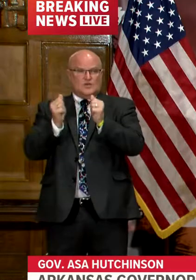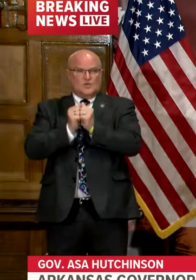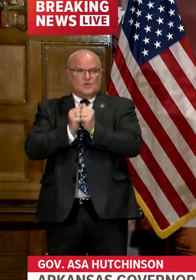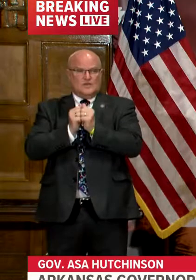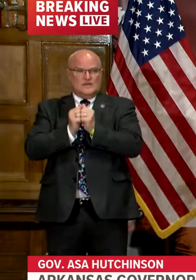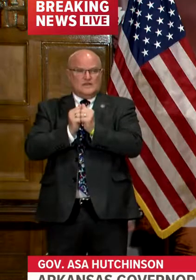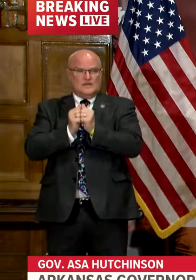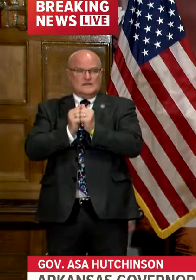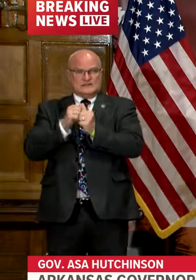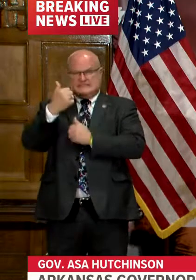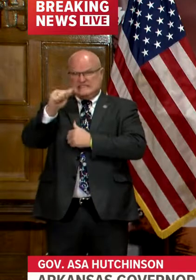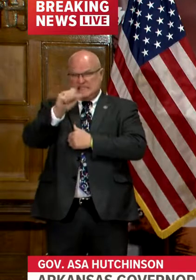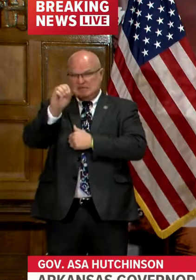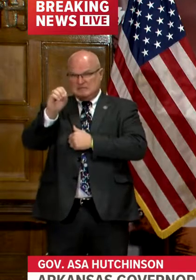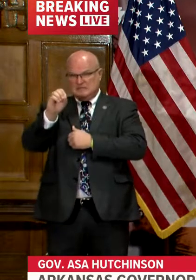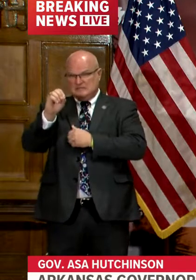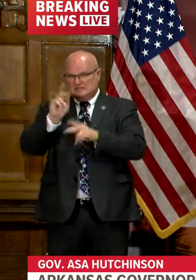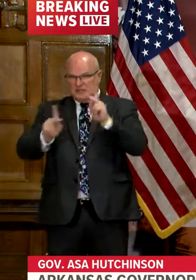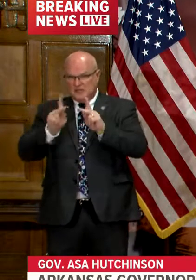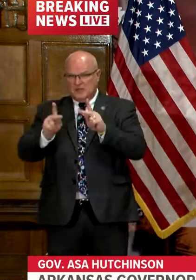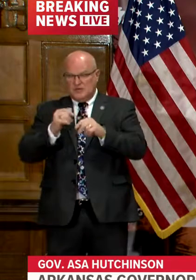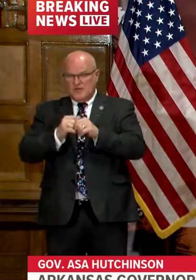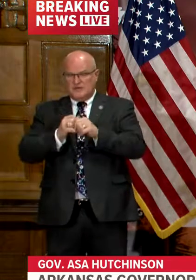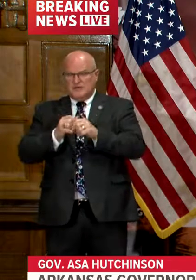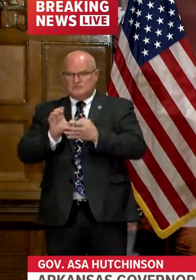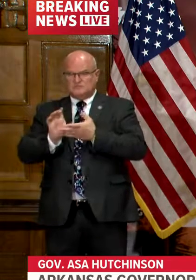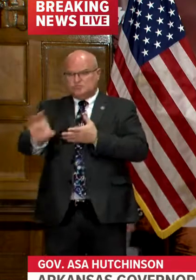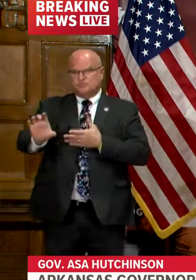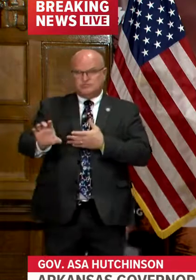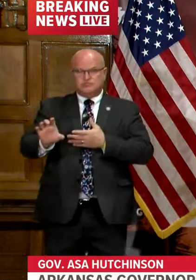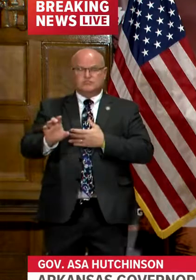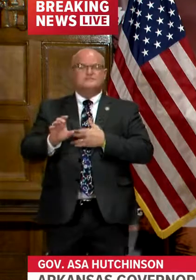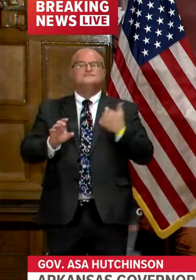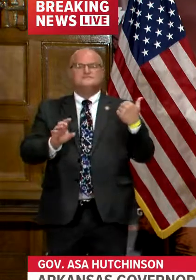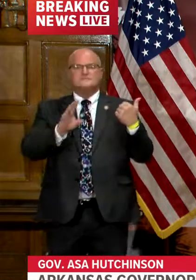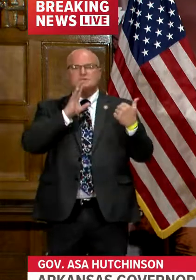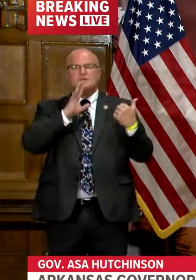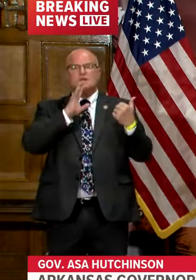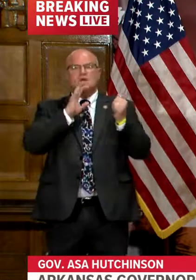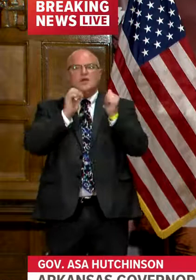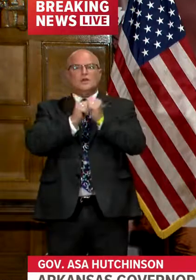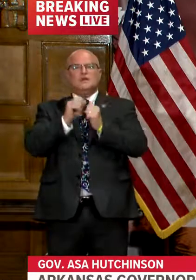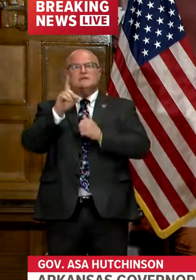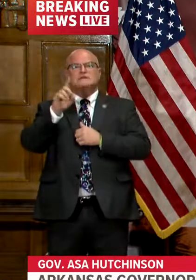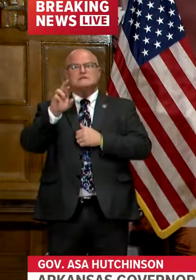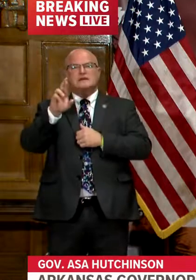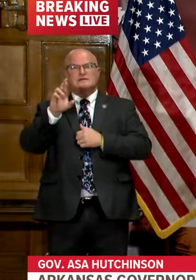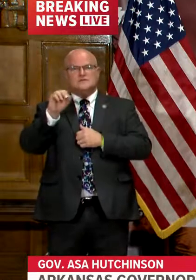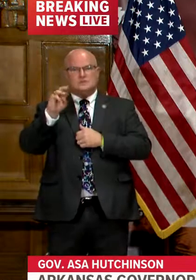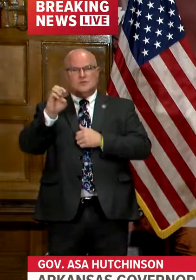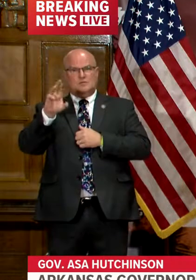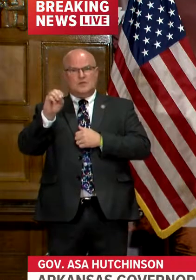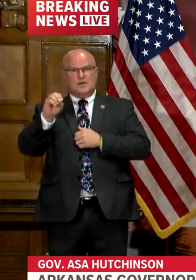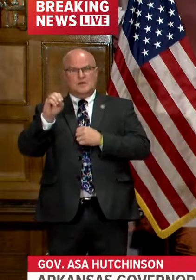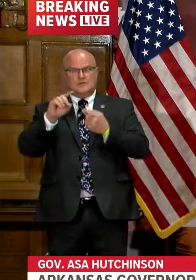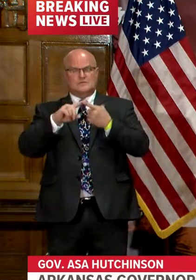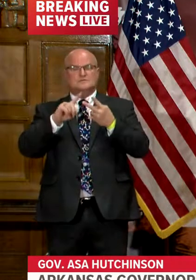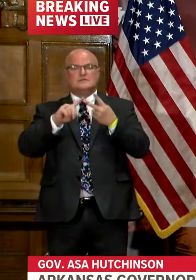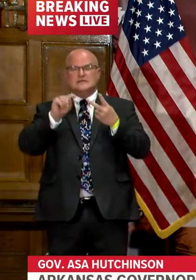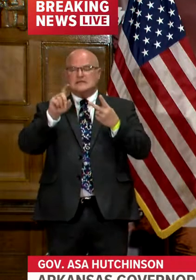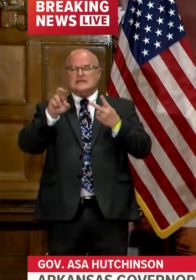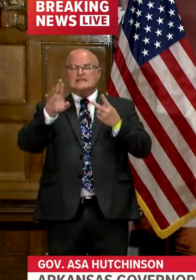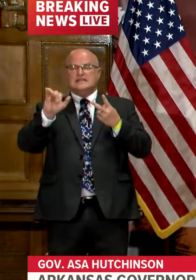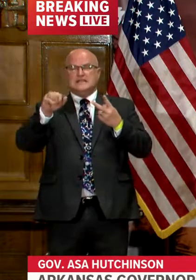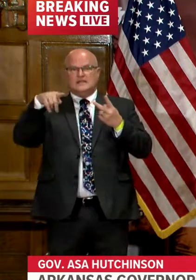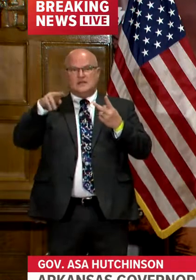the cutoff being 10, there might be a little bit of an influx of. In speaking with Dr. Romero and Terry Paul, that